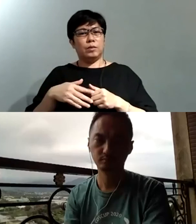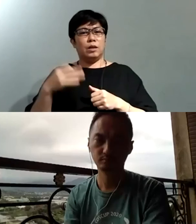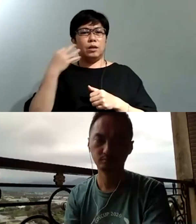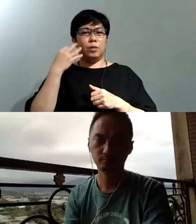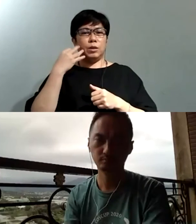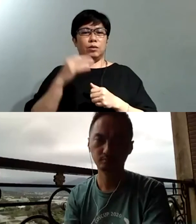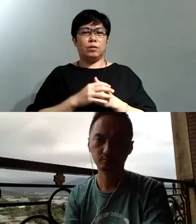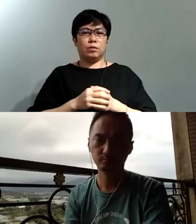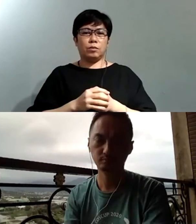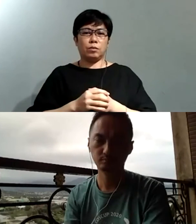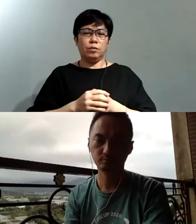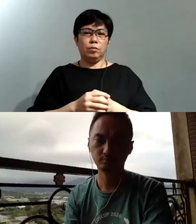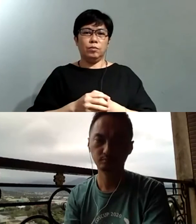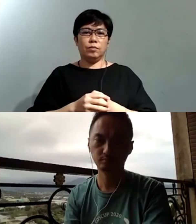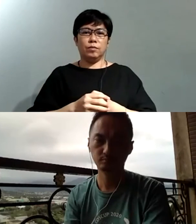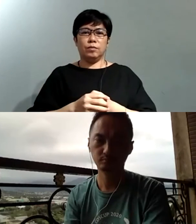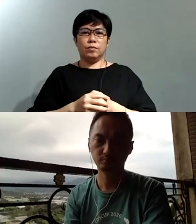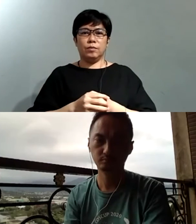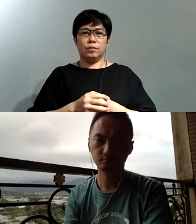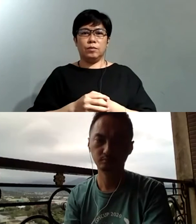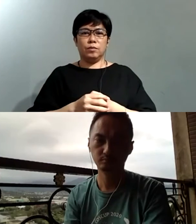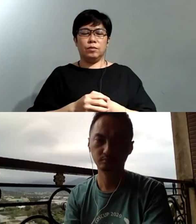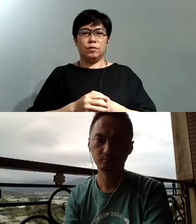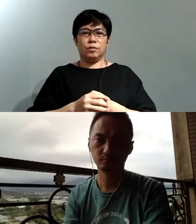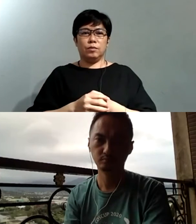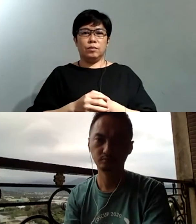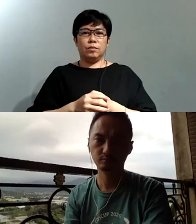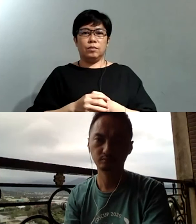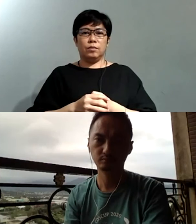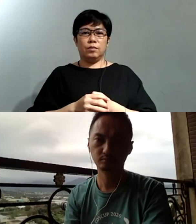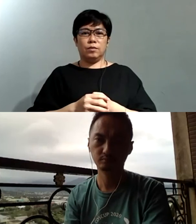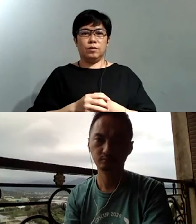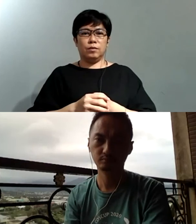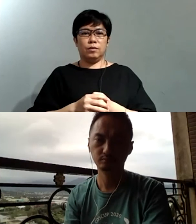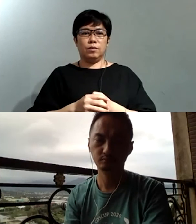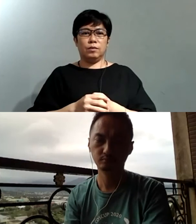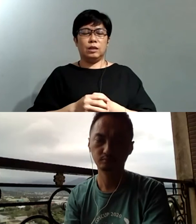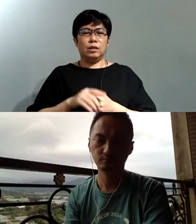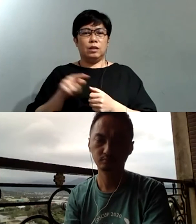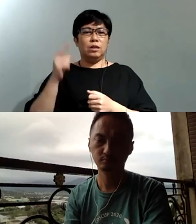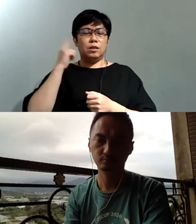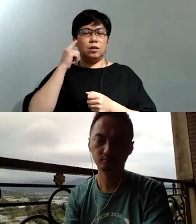As you know, when the future is highly unpredictable,